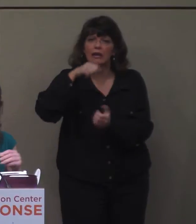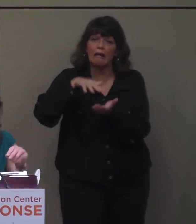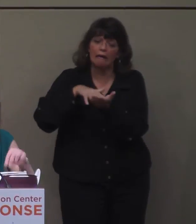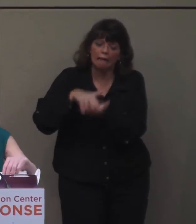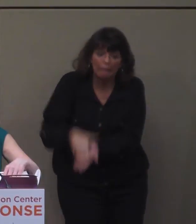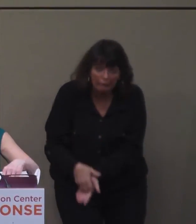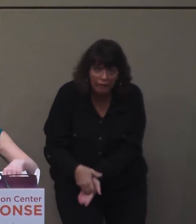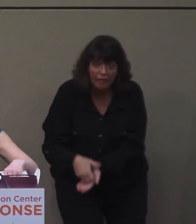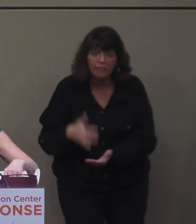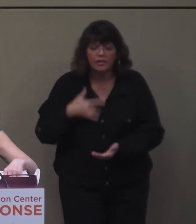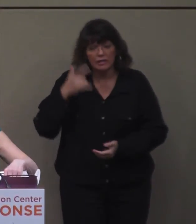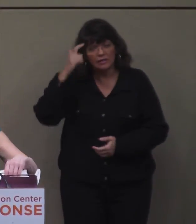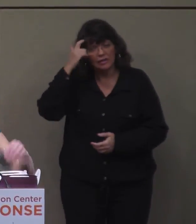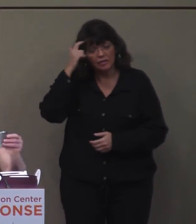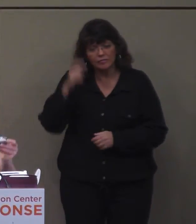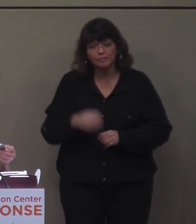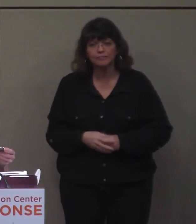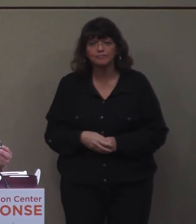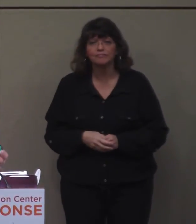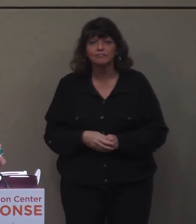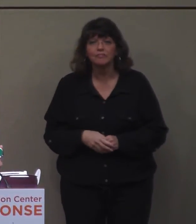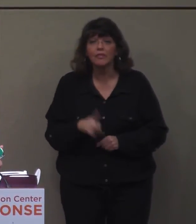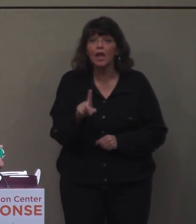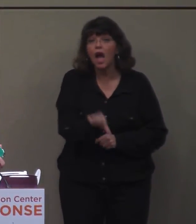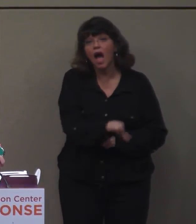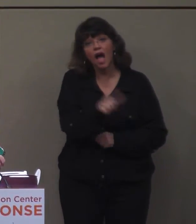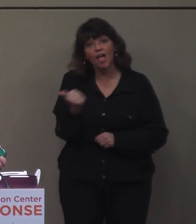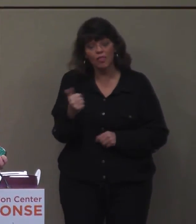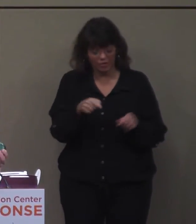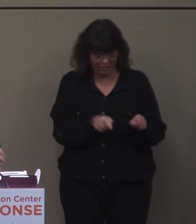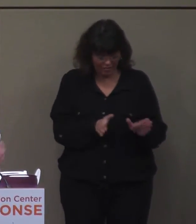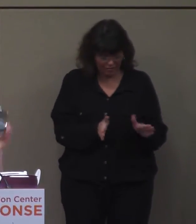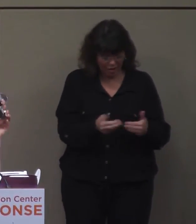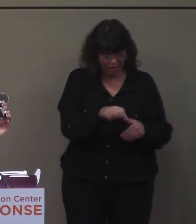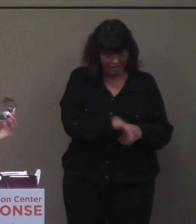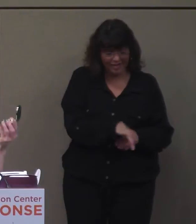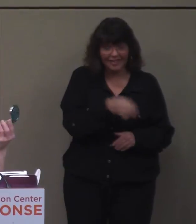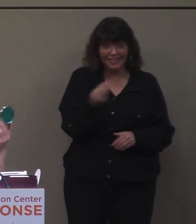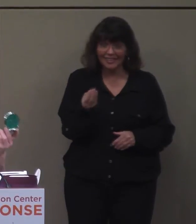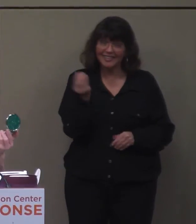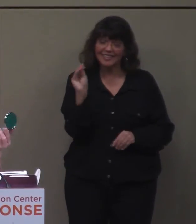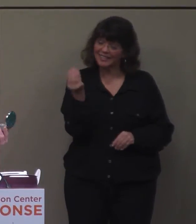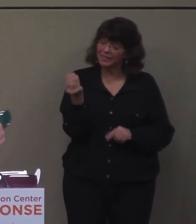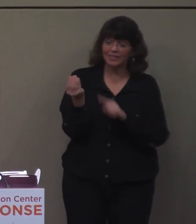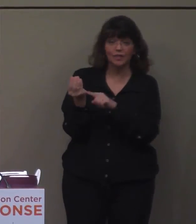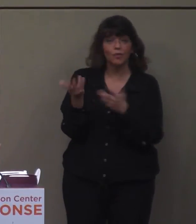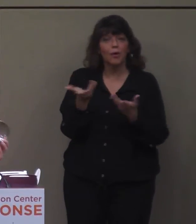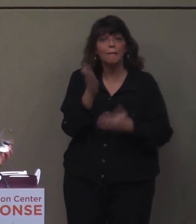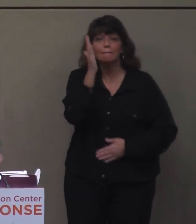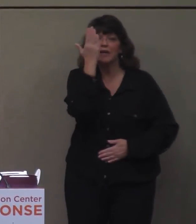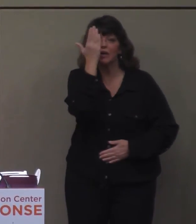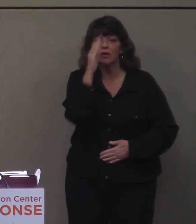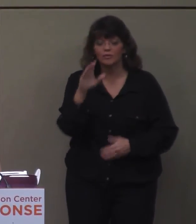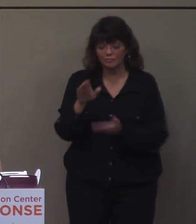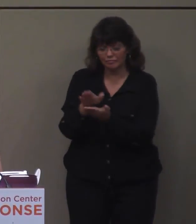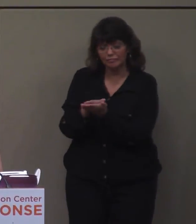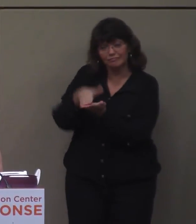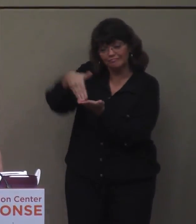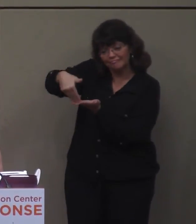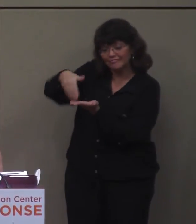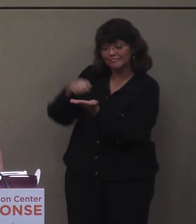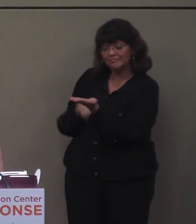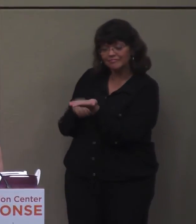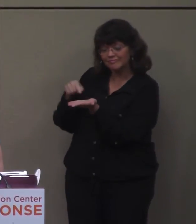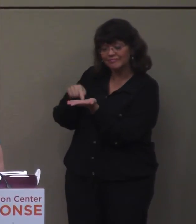to take out of my little resiliency kit is I have a little compact mirror. It's just a little mirror. You can look at yourself. And the whole reason I picked this